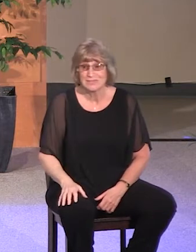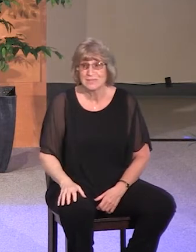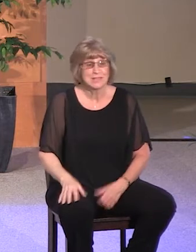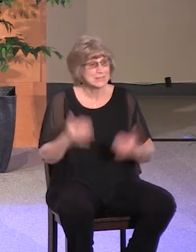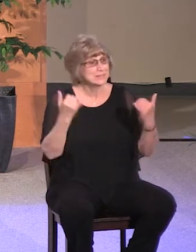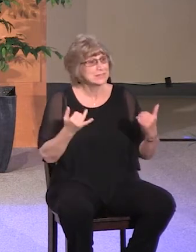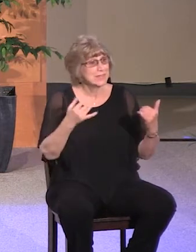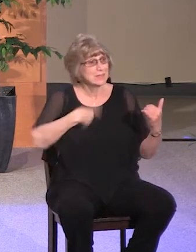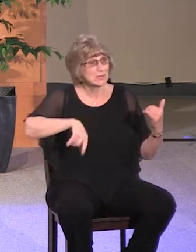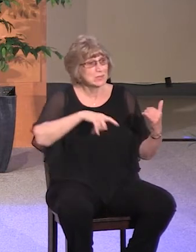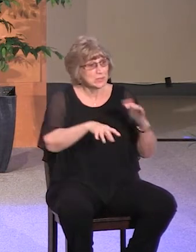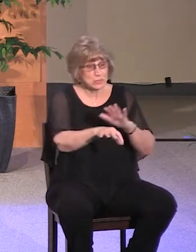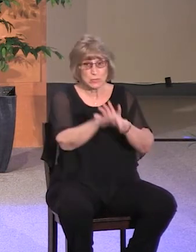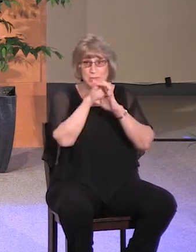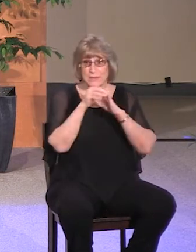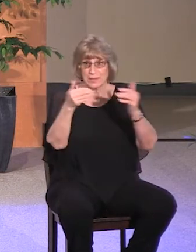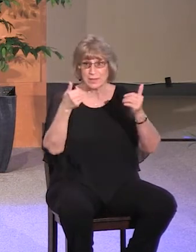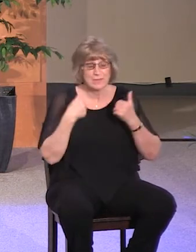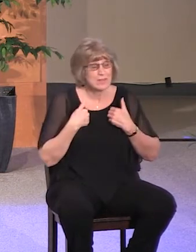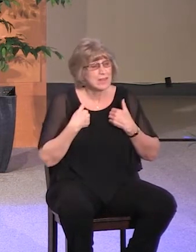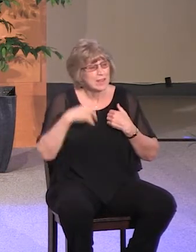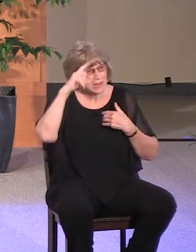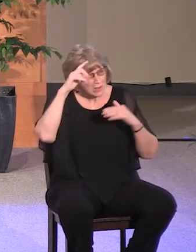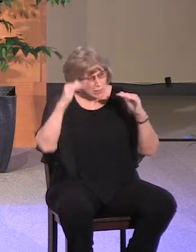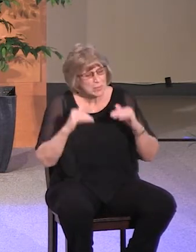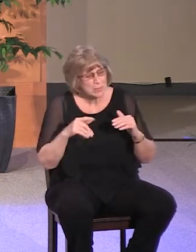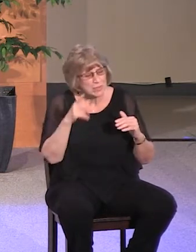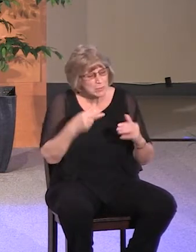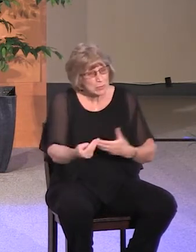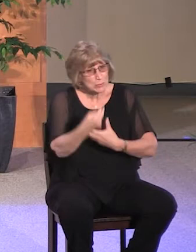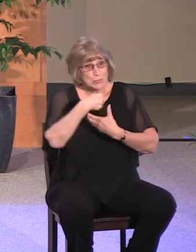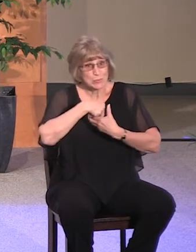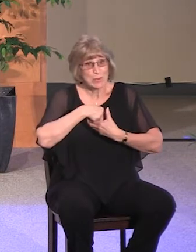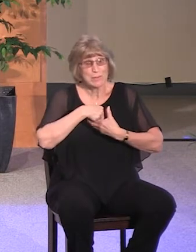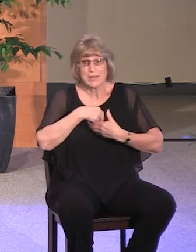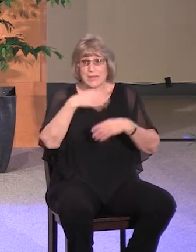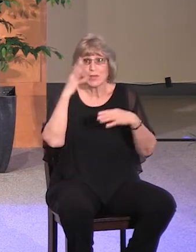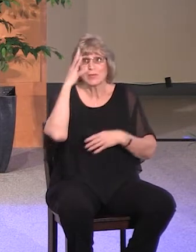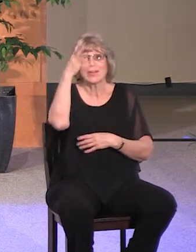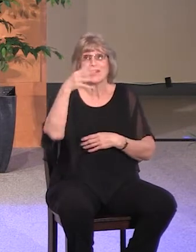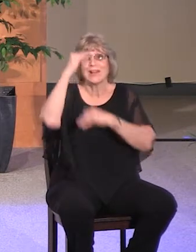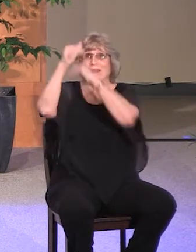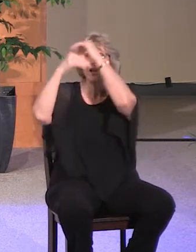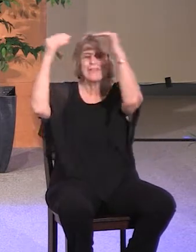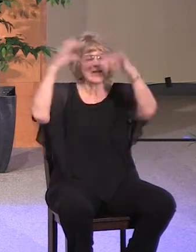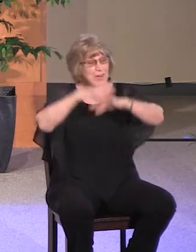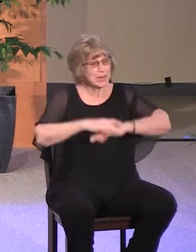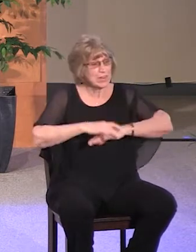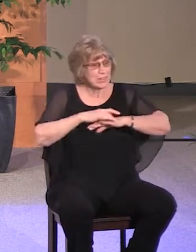have the choice. And I hope that you will join me in creating heaven on earth together.